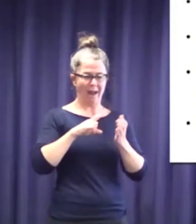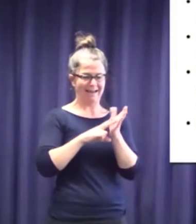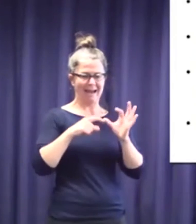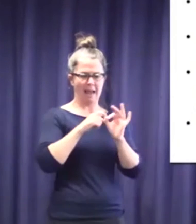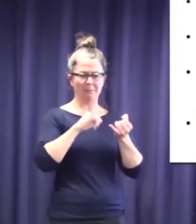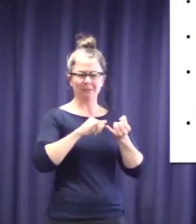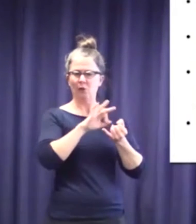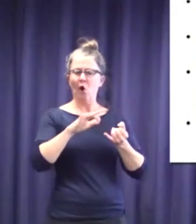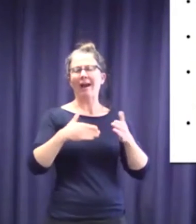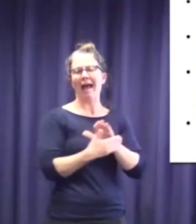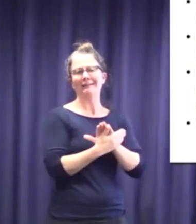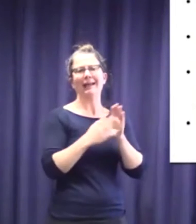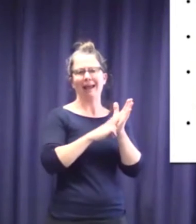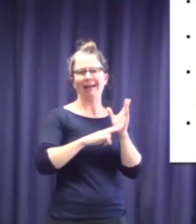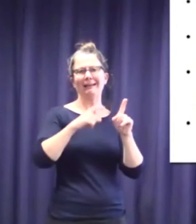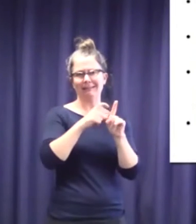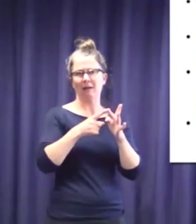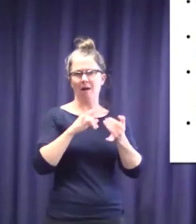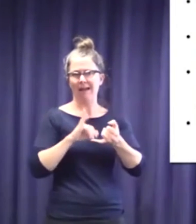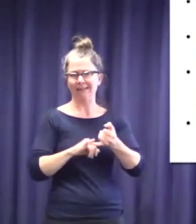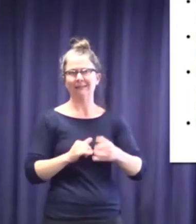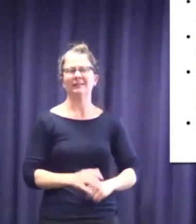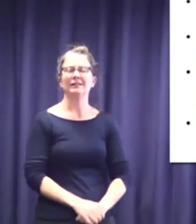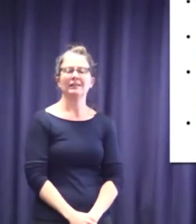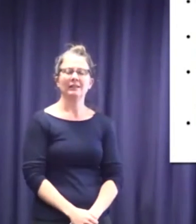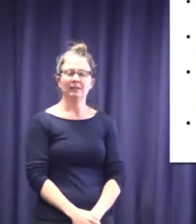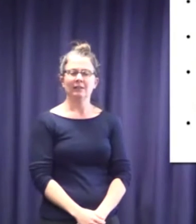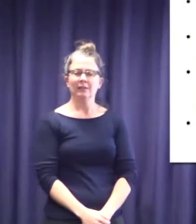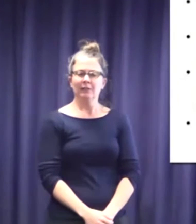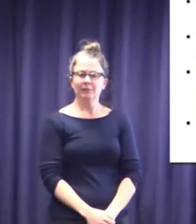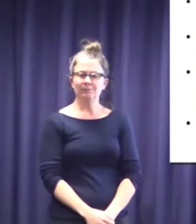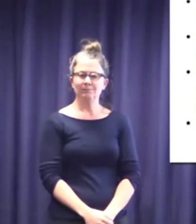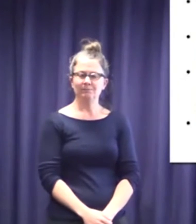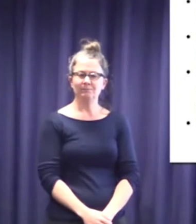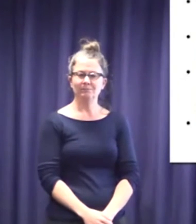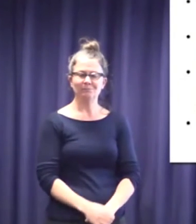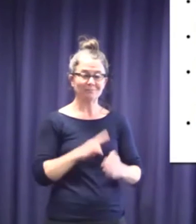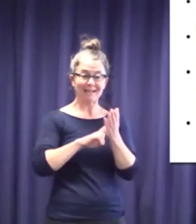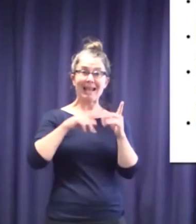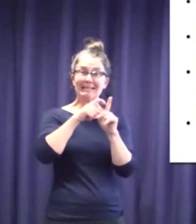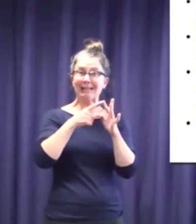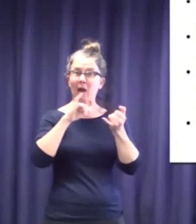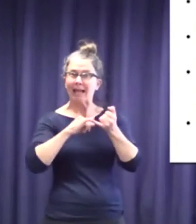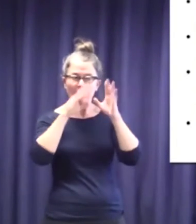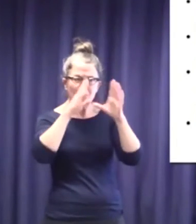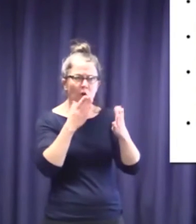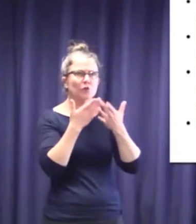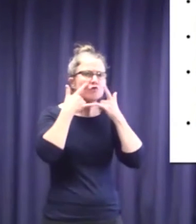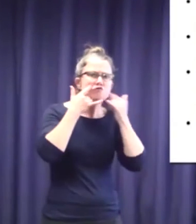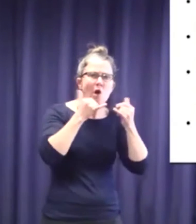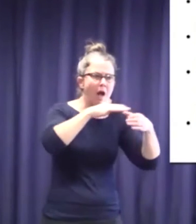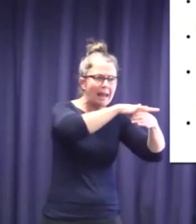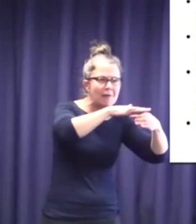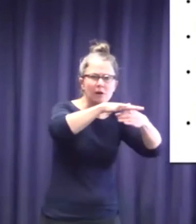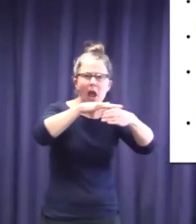NDIS. The NDIS also is focusing in trial sites on people who are already registered in disability services.